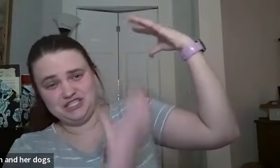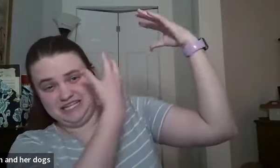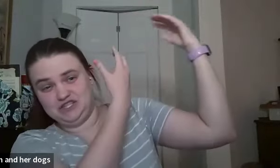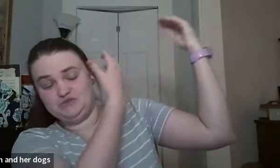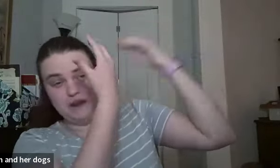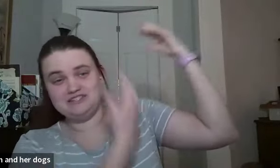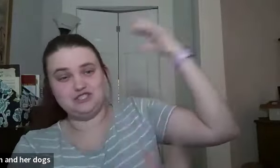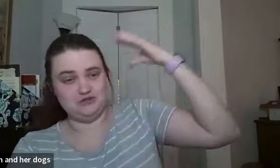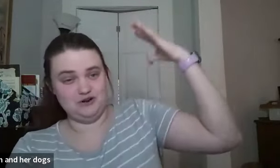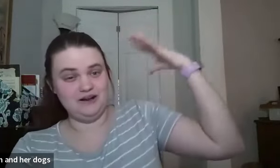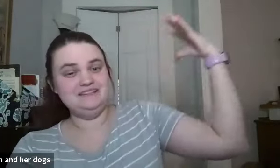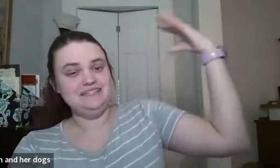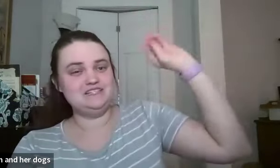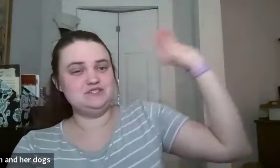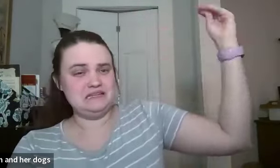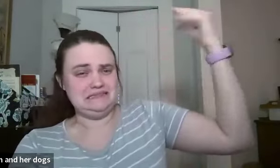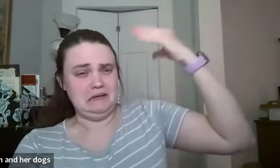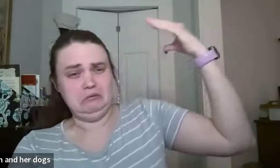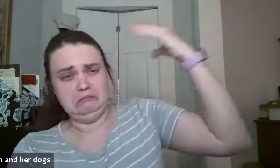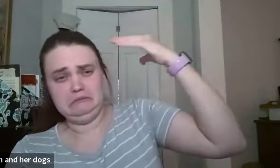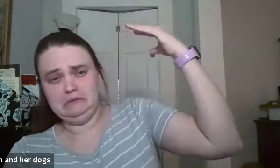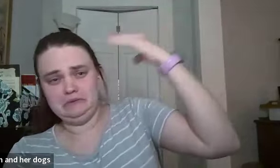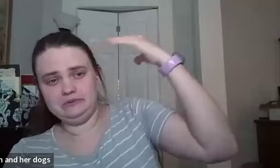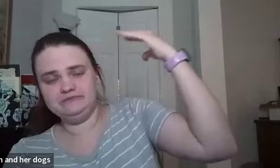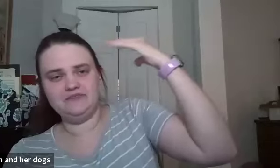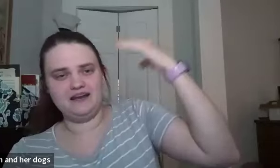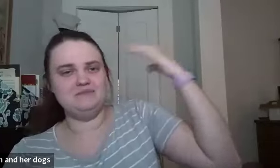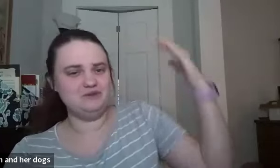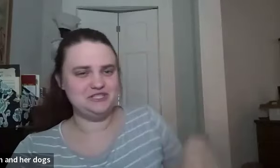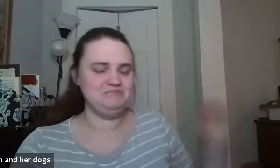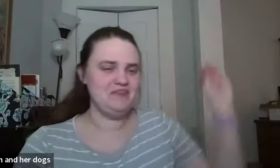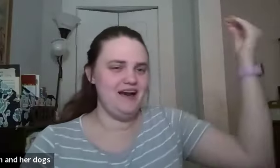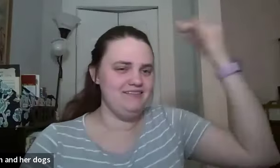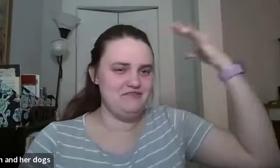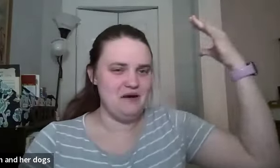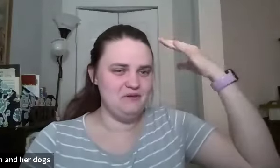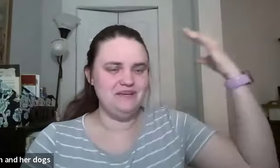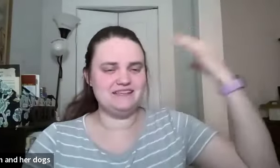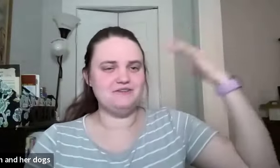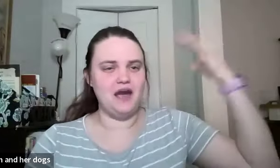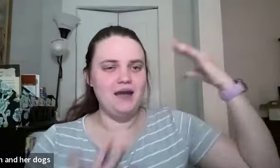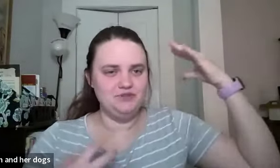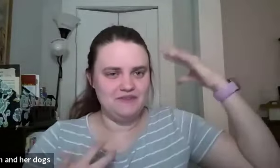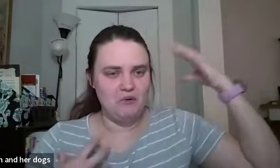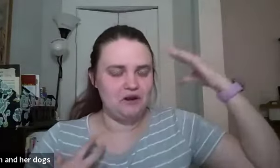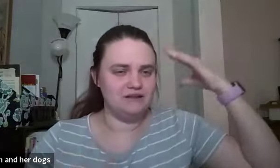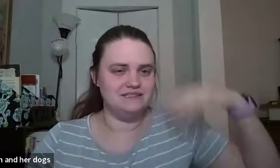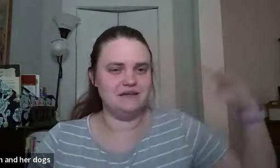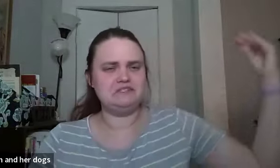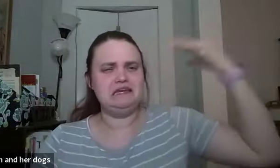just, the rays are so strong. So it's like sun, whoo, that kind of motion. I love that one because I feel like I'm doing that one constantly. I'm just like,